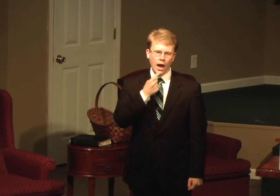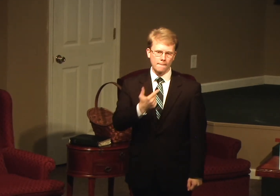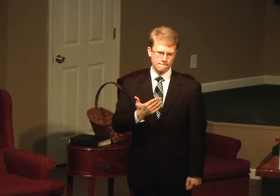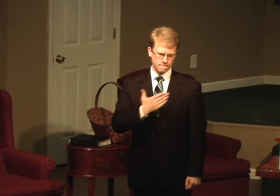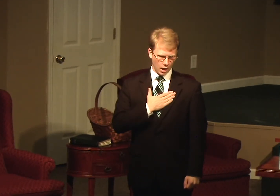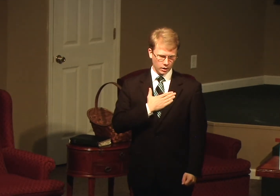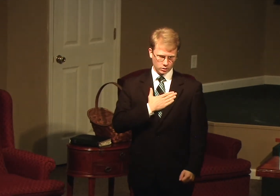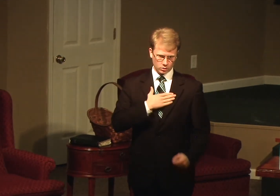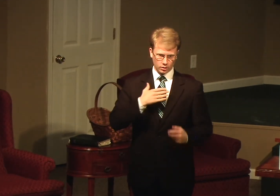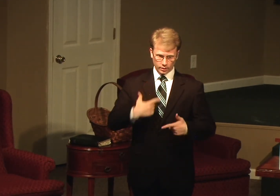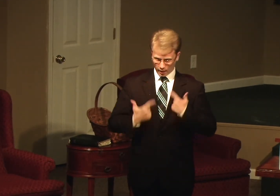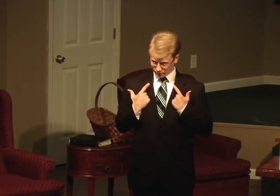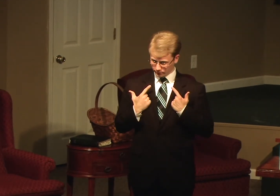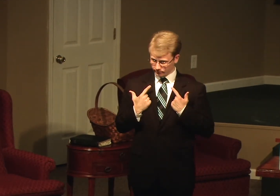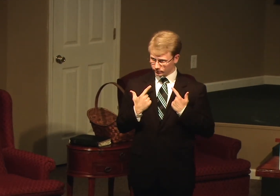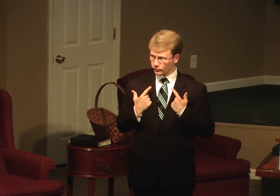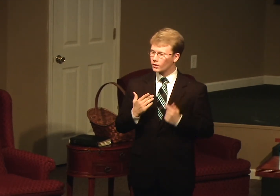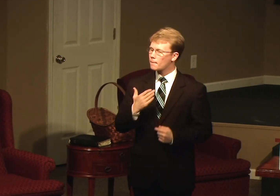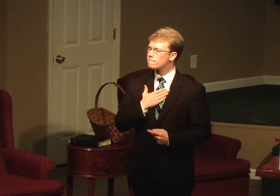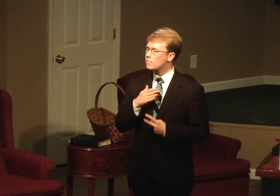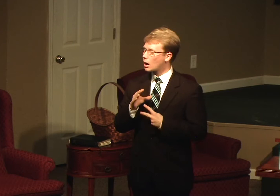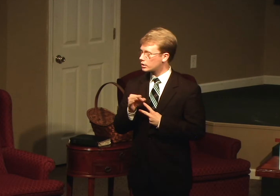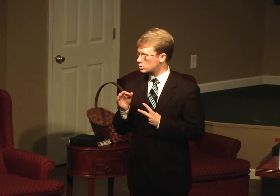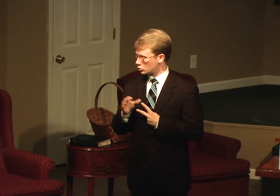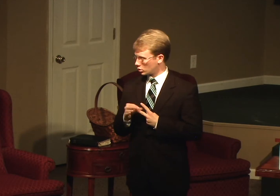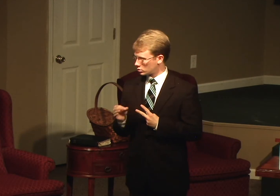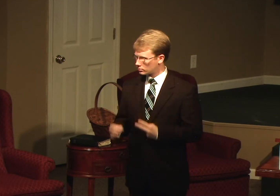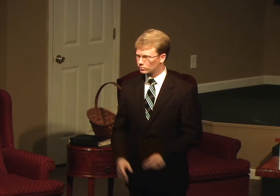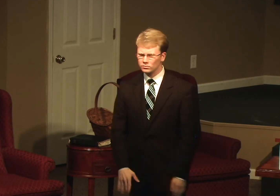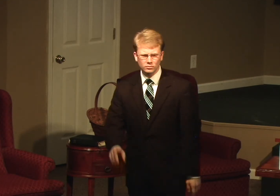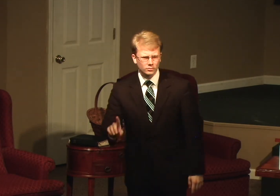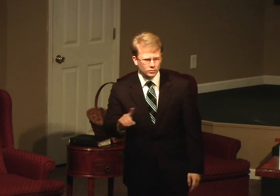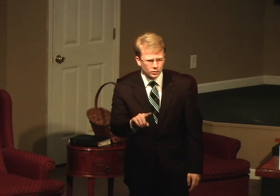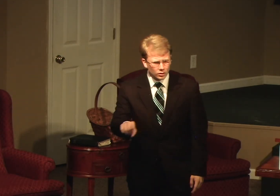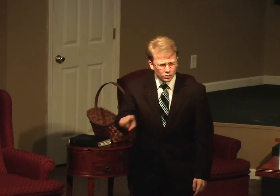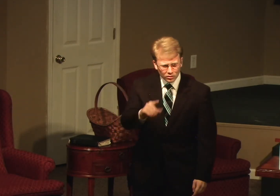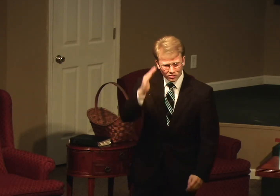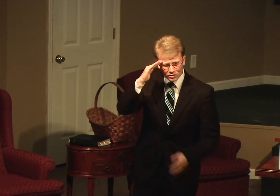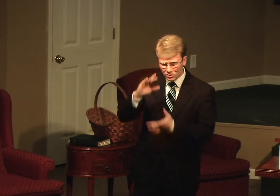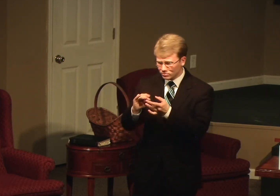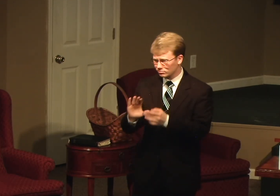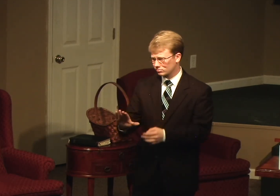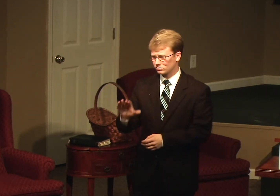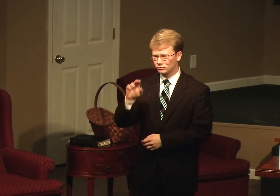Or do you say, this is my life, this is my choice?